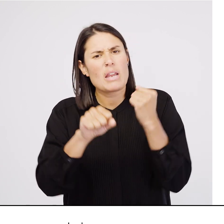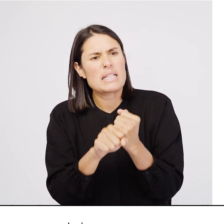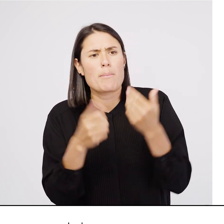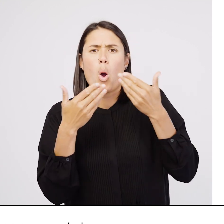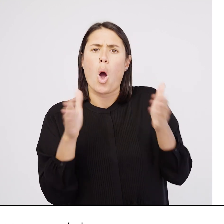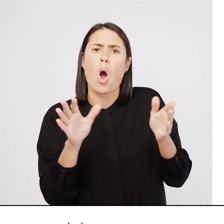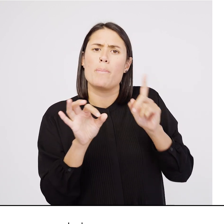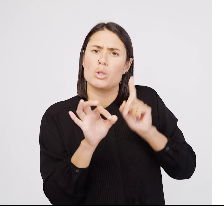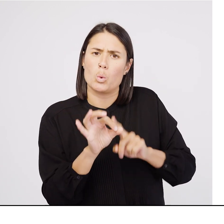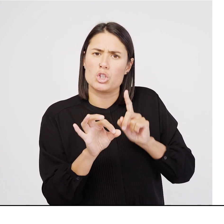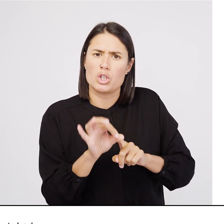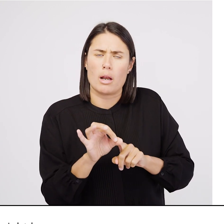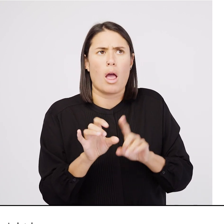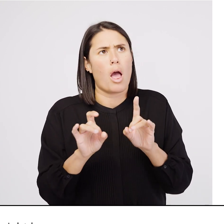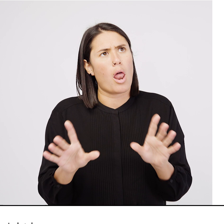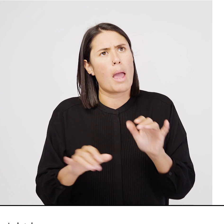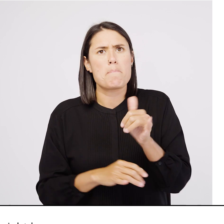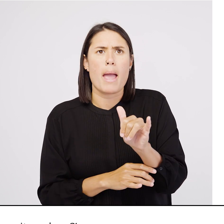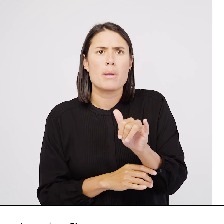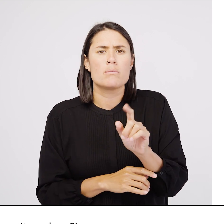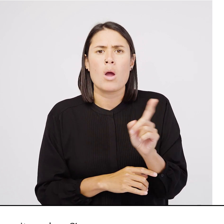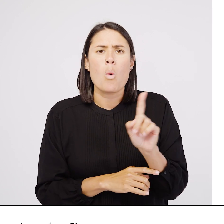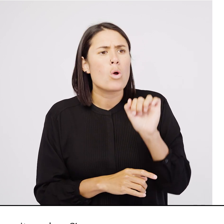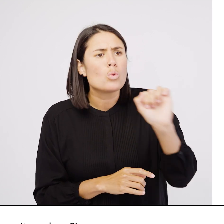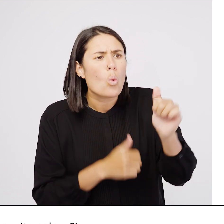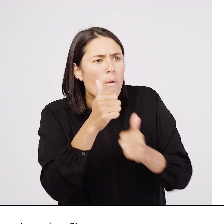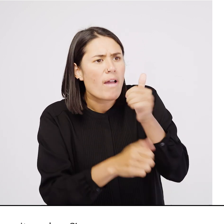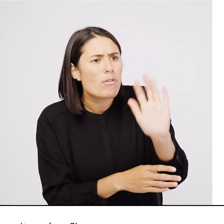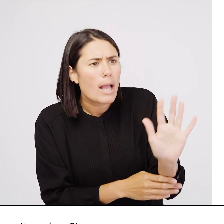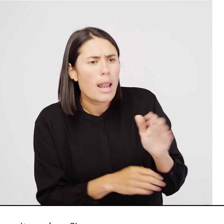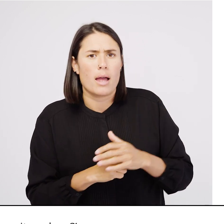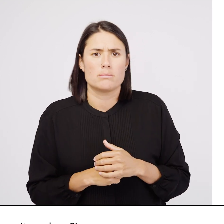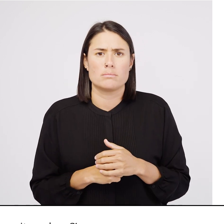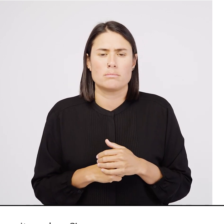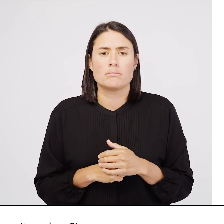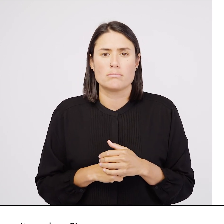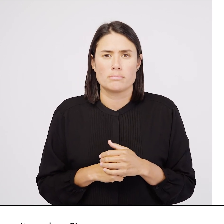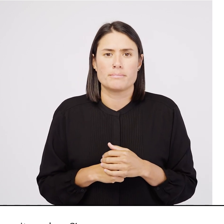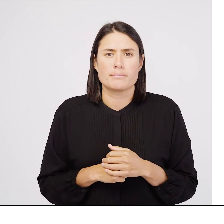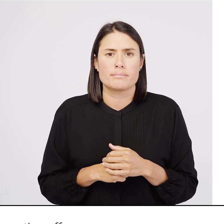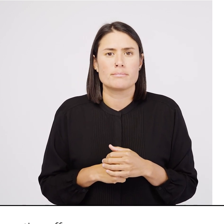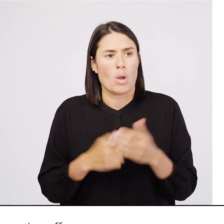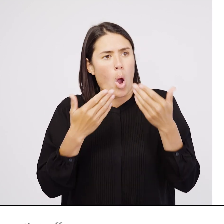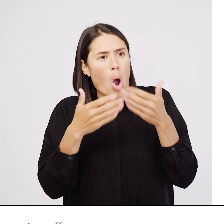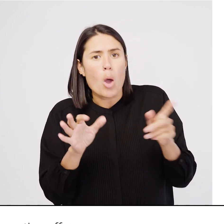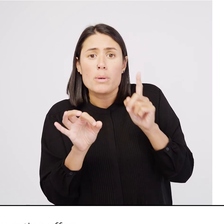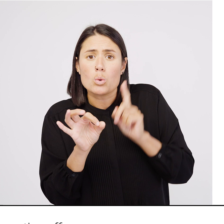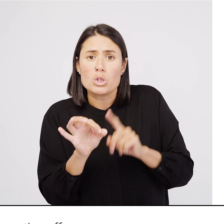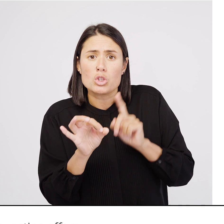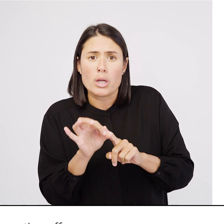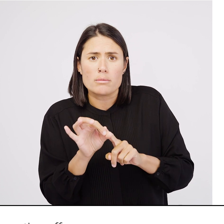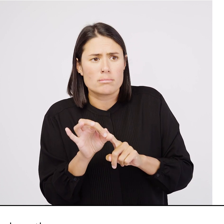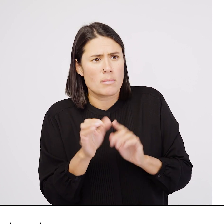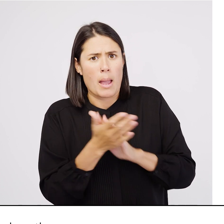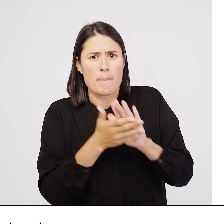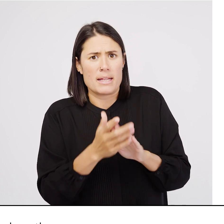an example of an open-ended question might be, "What is your favourite colour?" An open-ended